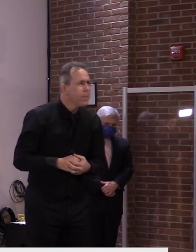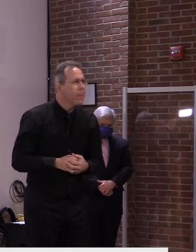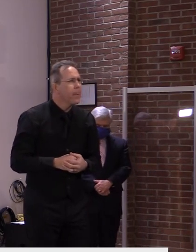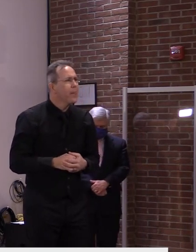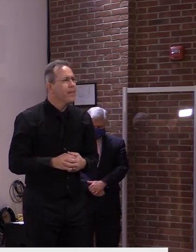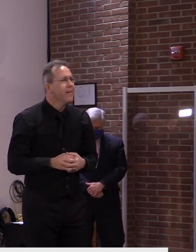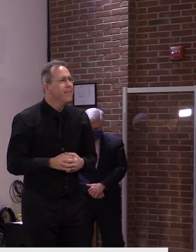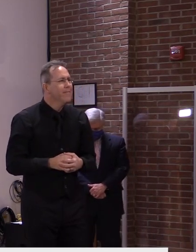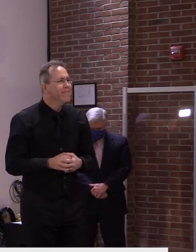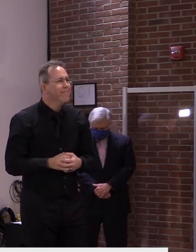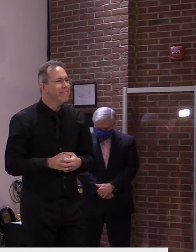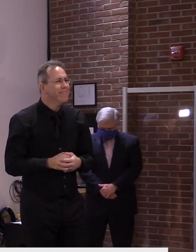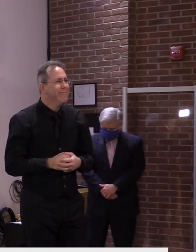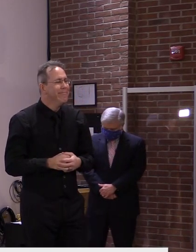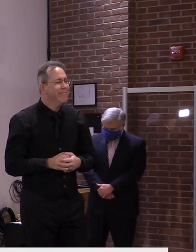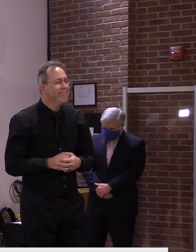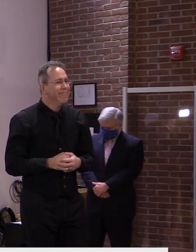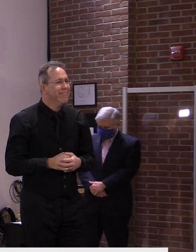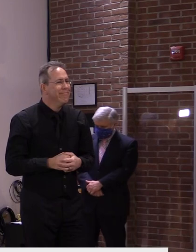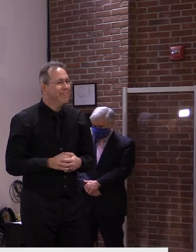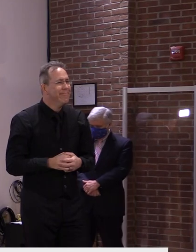House.